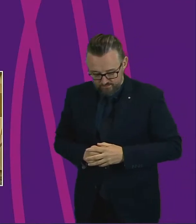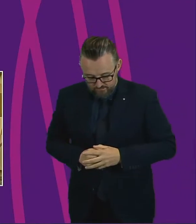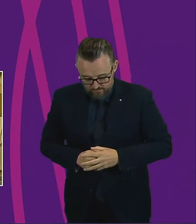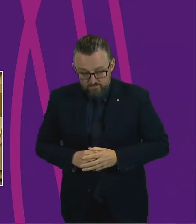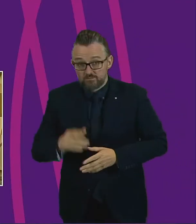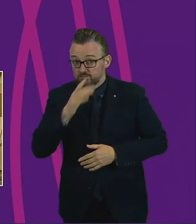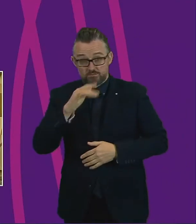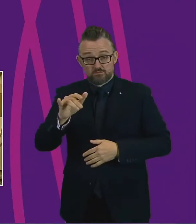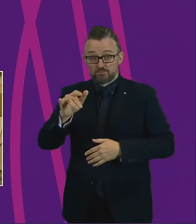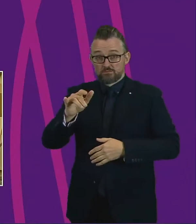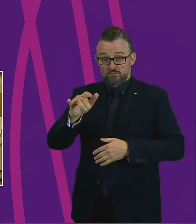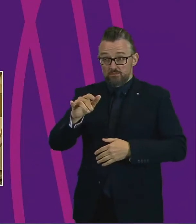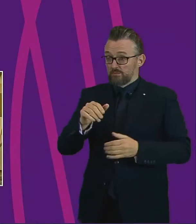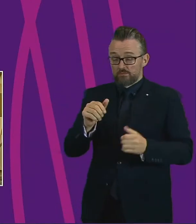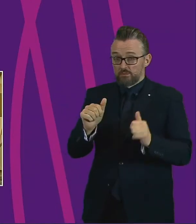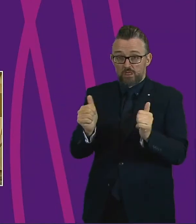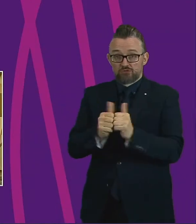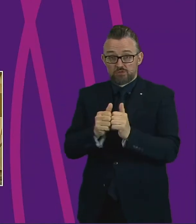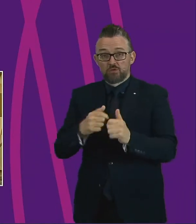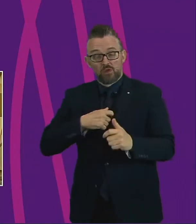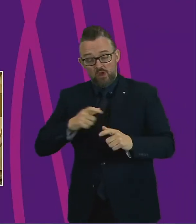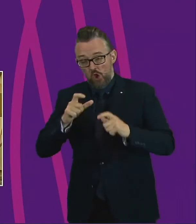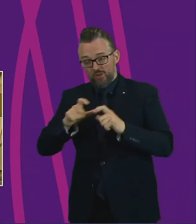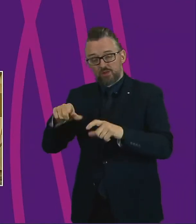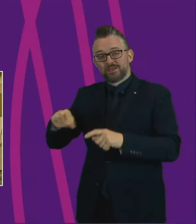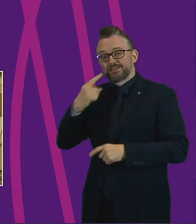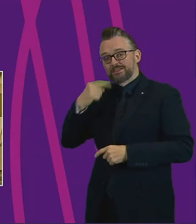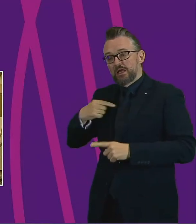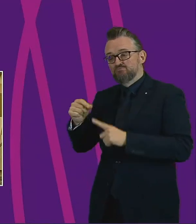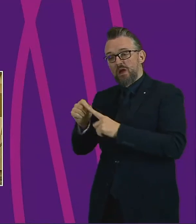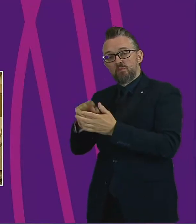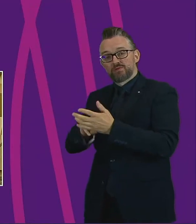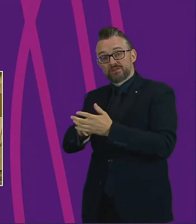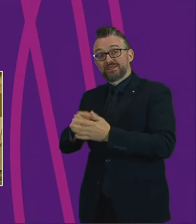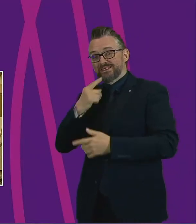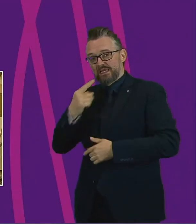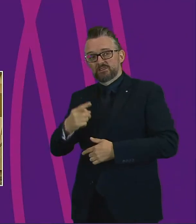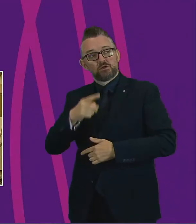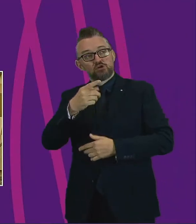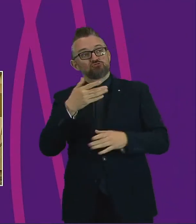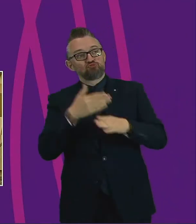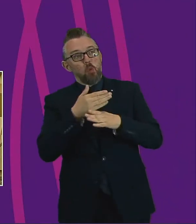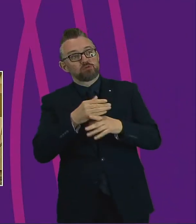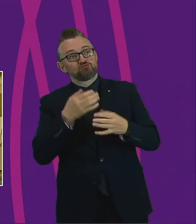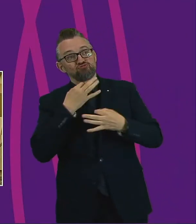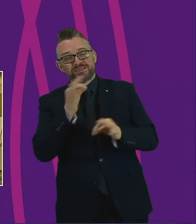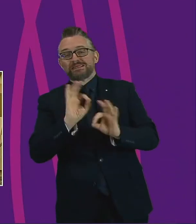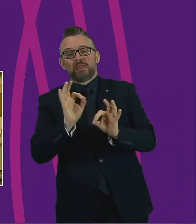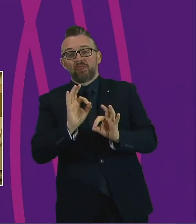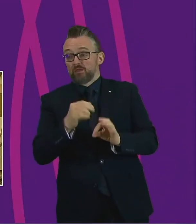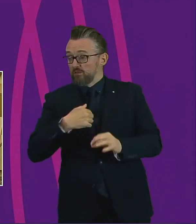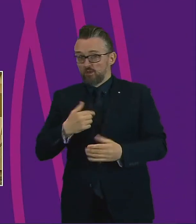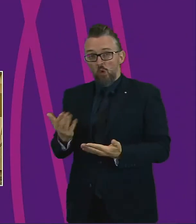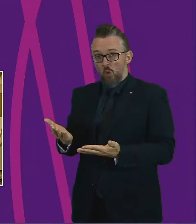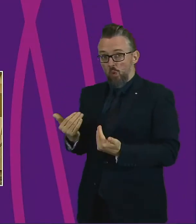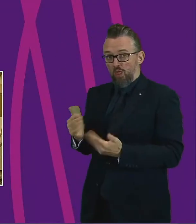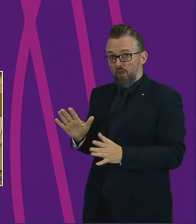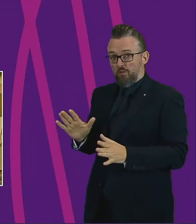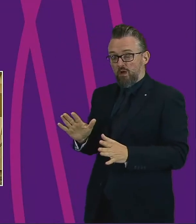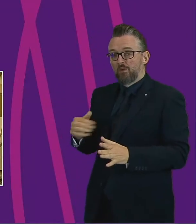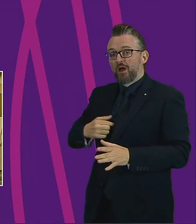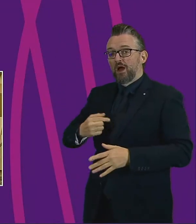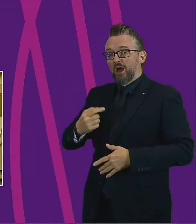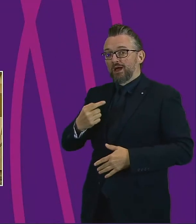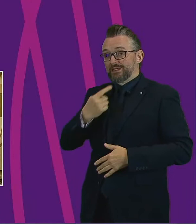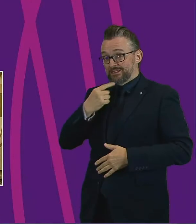Yes, we will continue. The Prime Minister said yesterday that none of the jobs were at risk, and I welcome that, and I think it is incumbent on all of us to